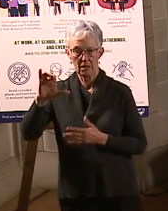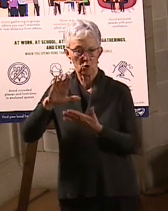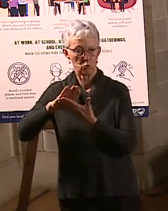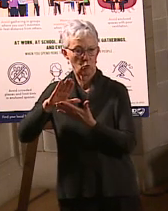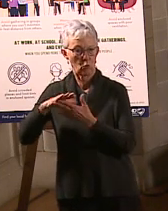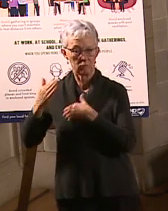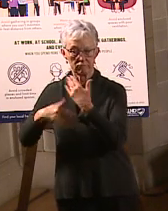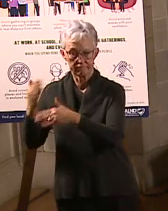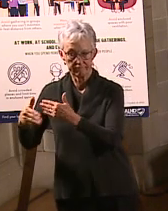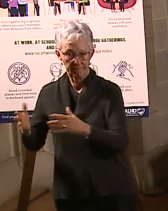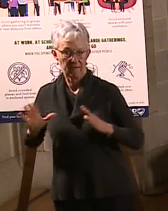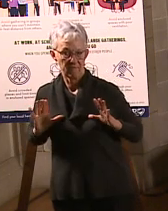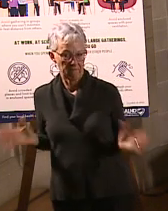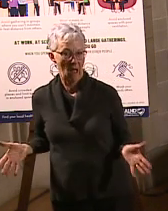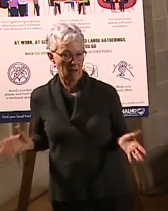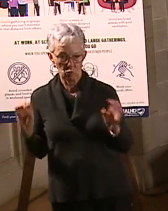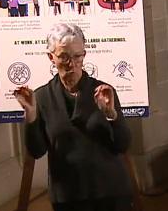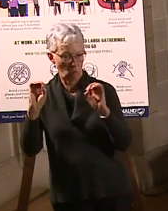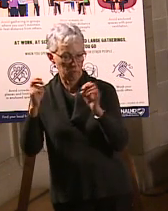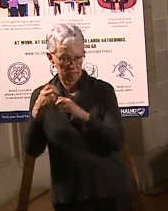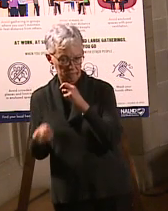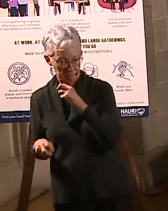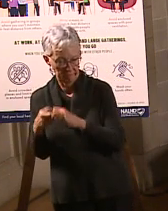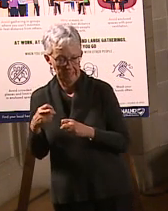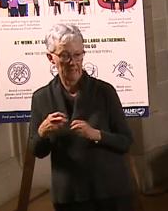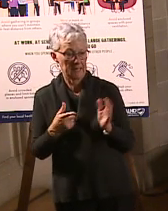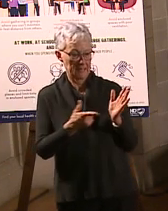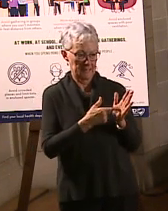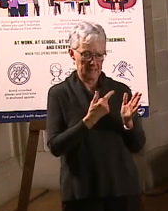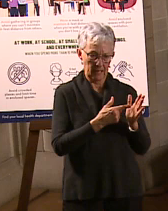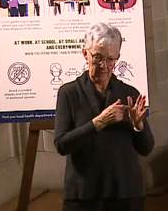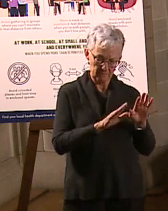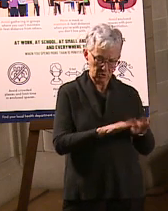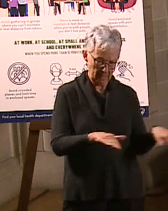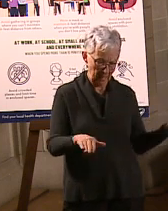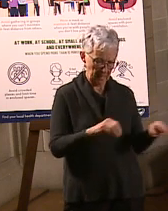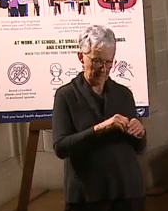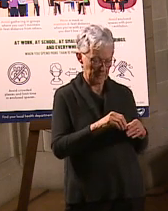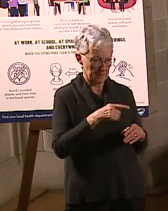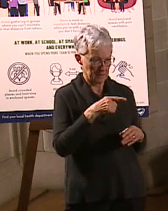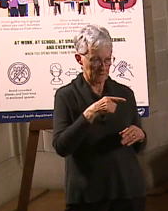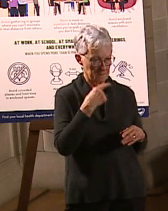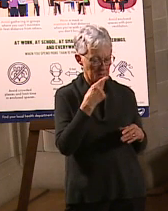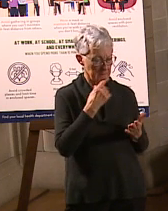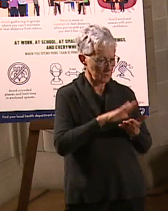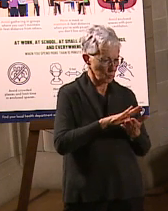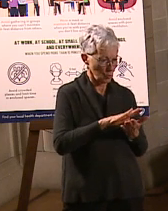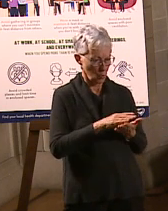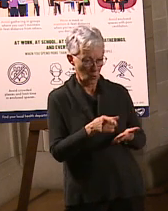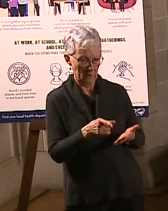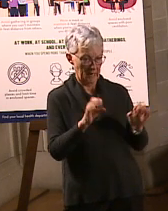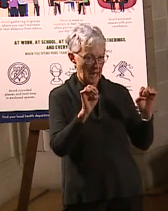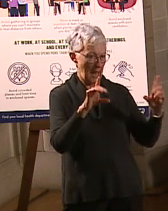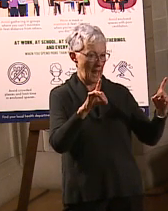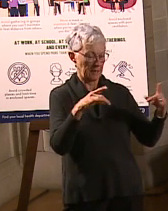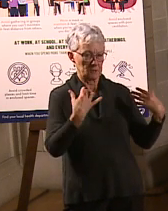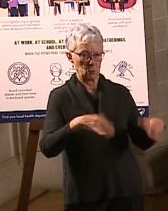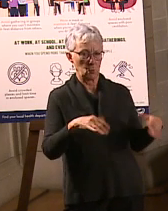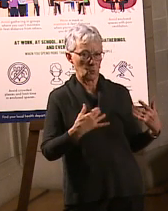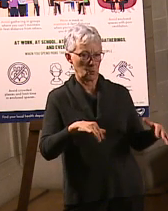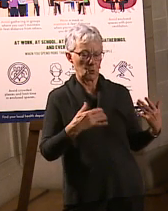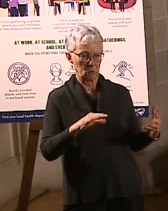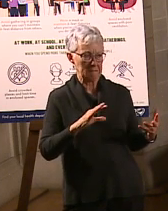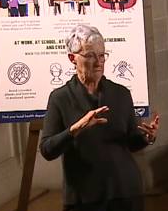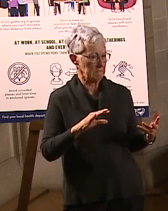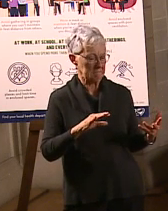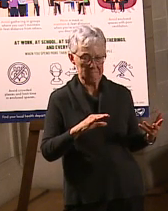it's a great option for them. And sometimes a child will come to a point where it's kind of an educational crisis, and there's